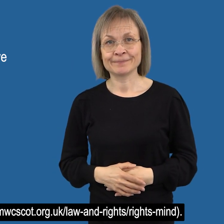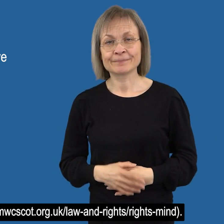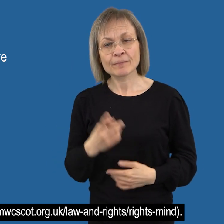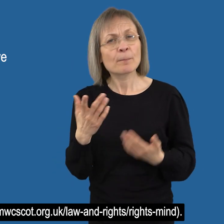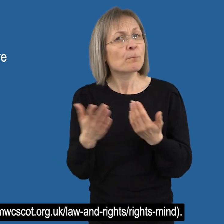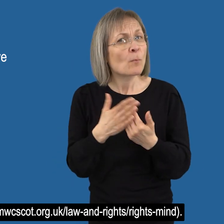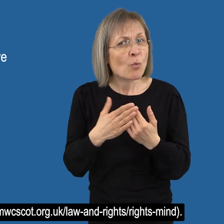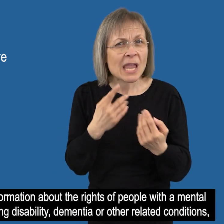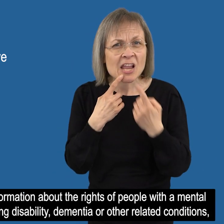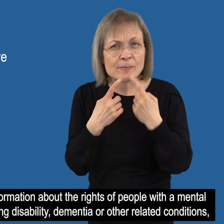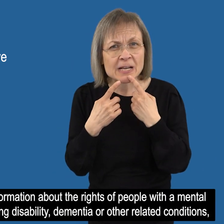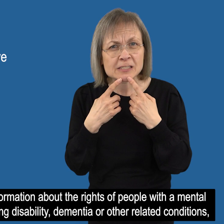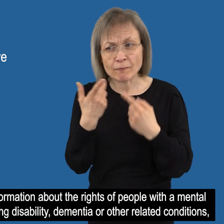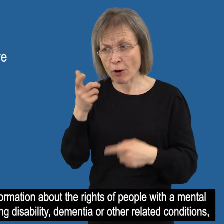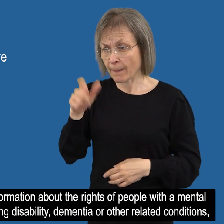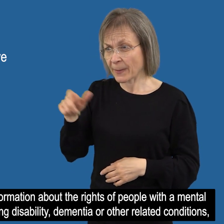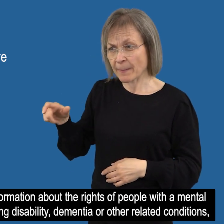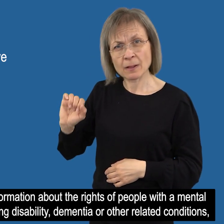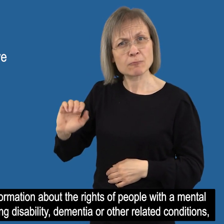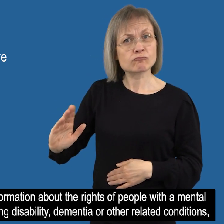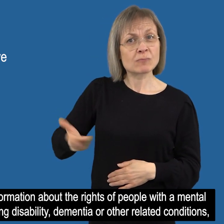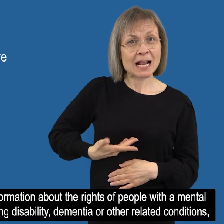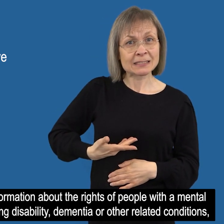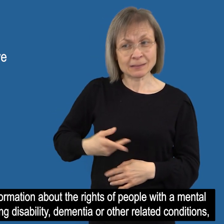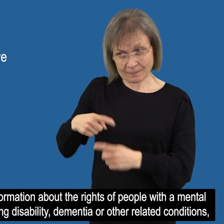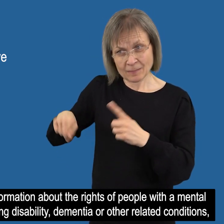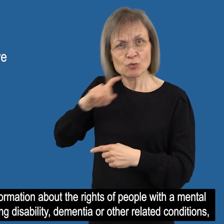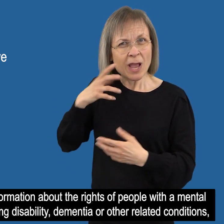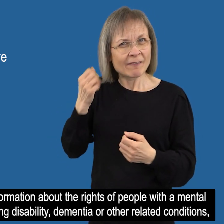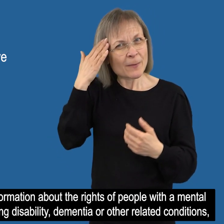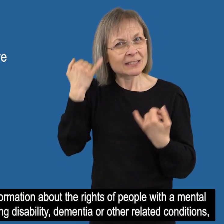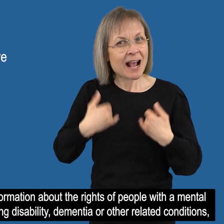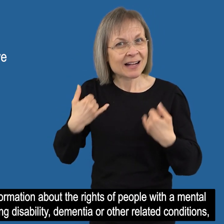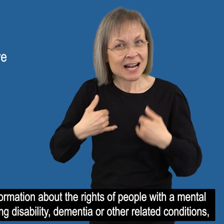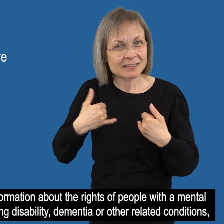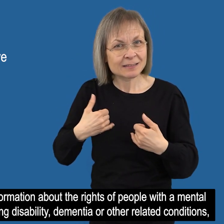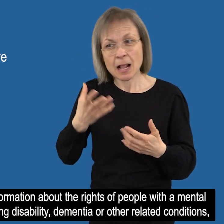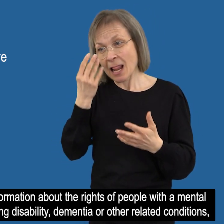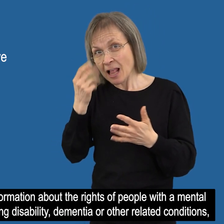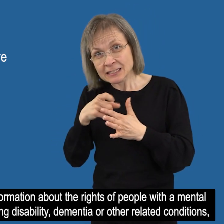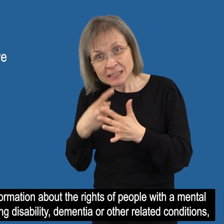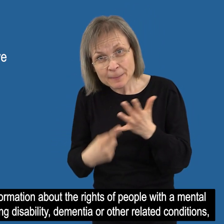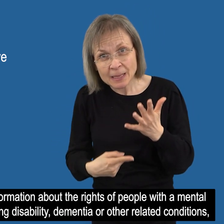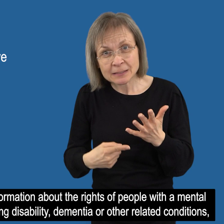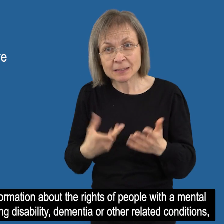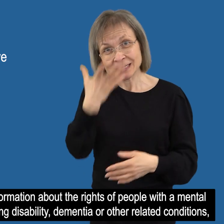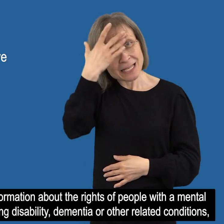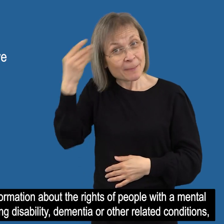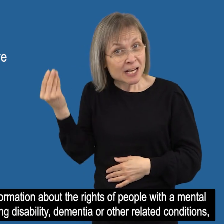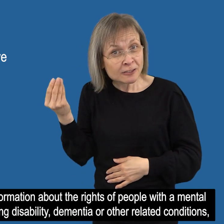www.mwcscot.org.uk/law-and-rights/rights-mind. For more information about the rights of people with a mental illness, learning disability, dementia, or other